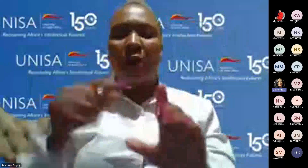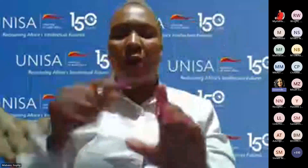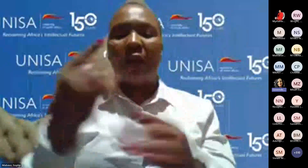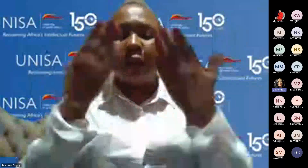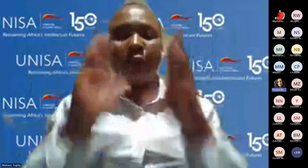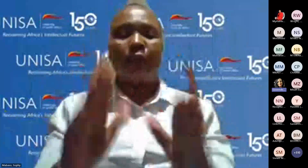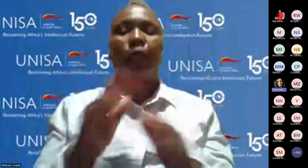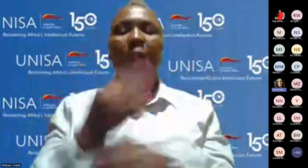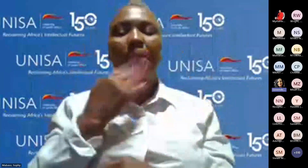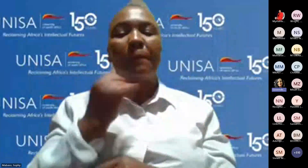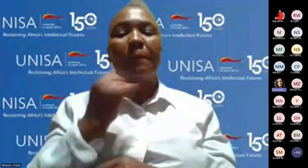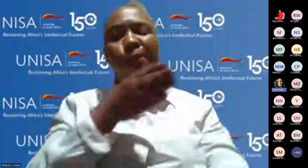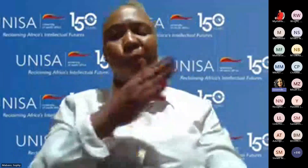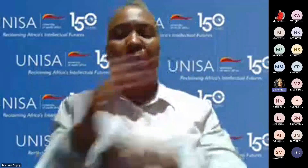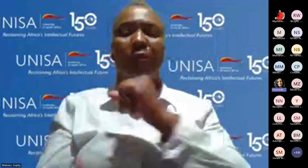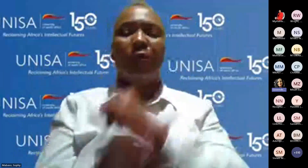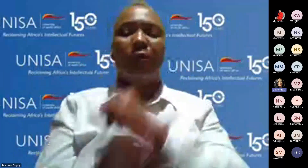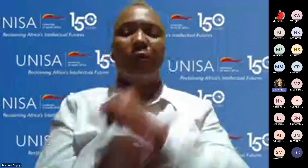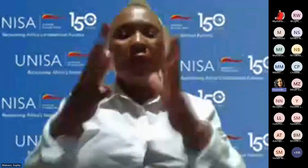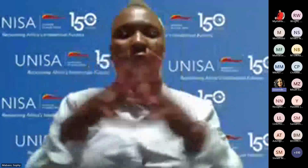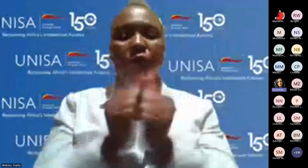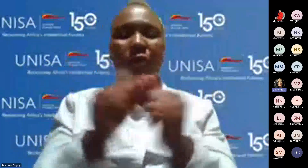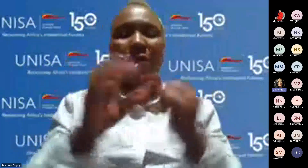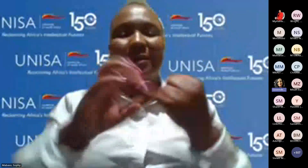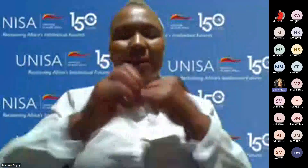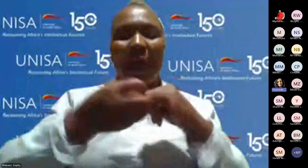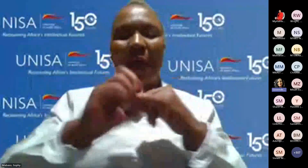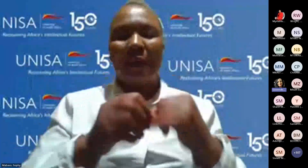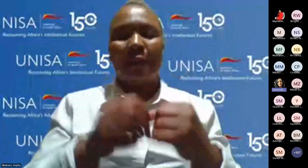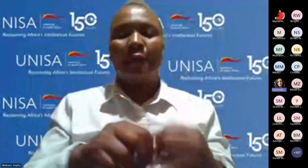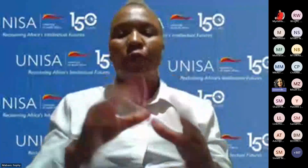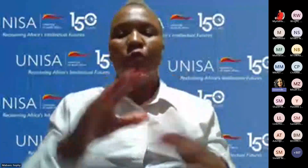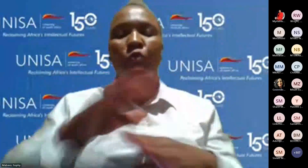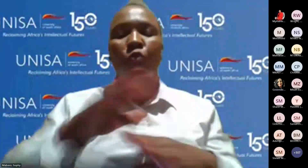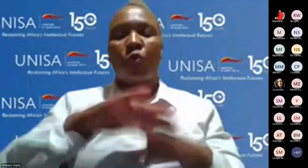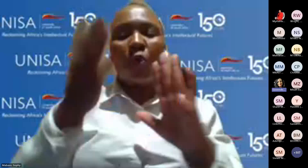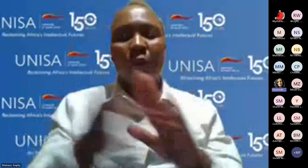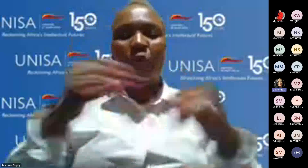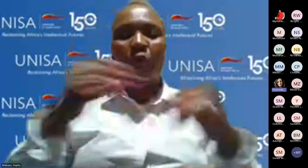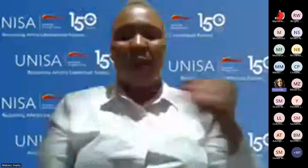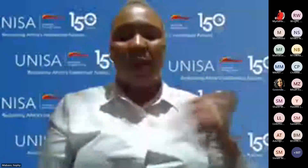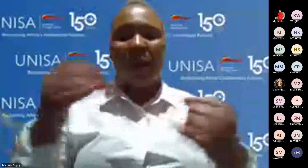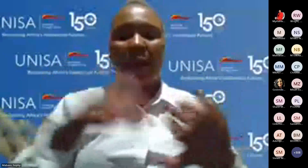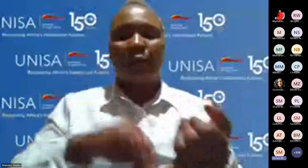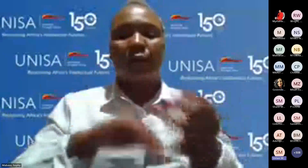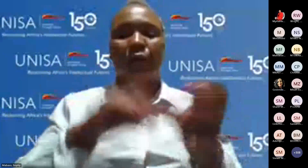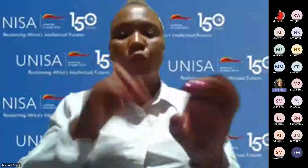workshops. Please try to complete the course, the online course as well. Okay.